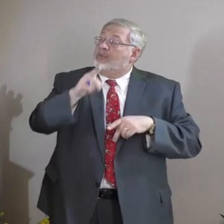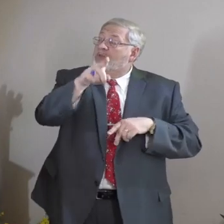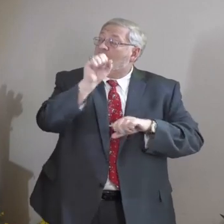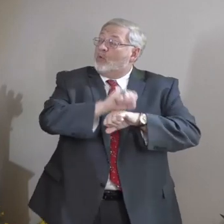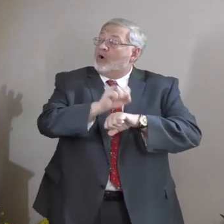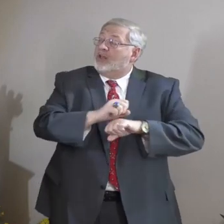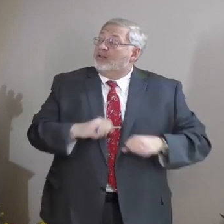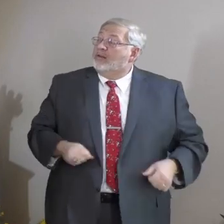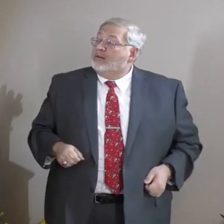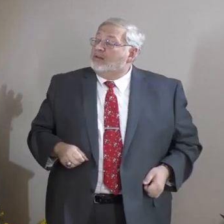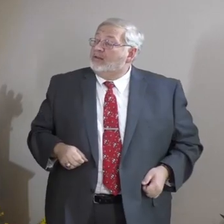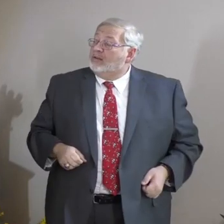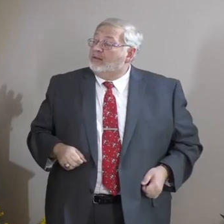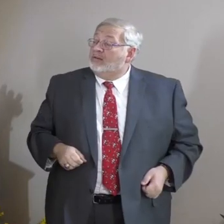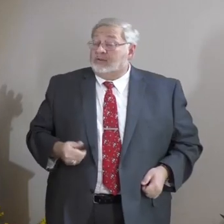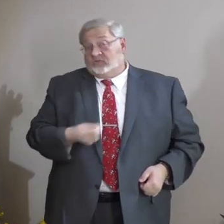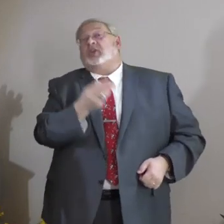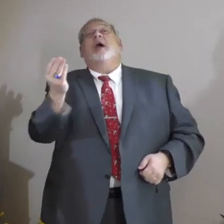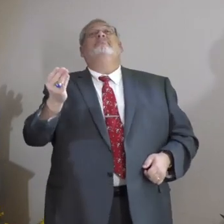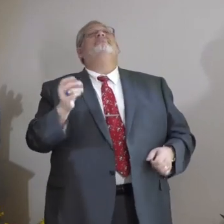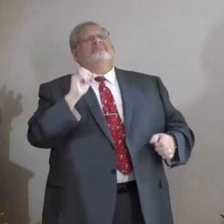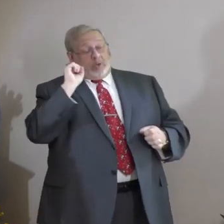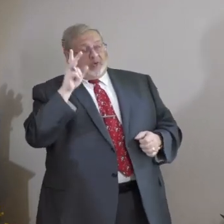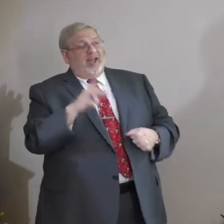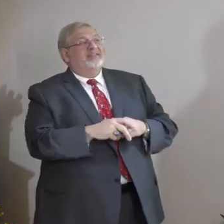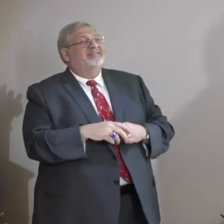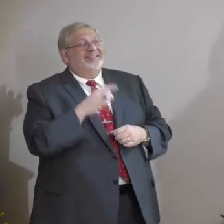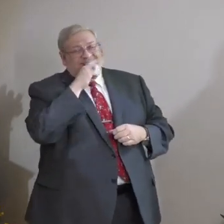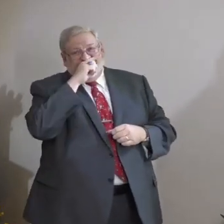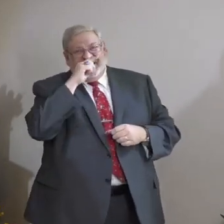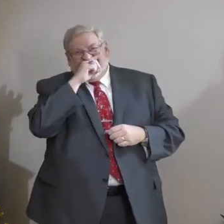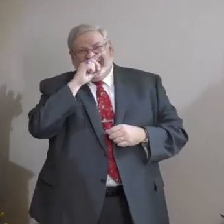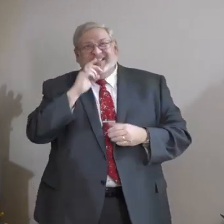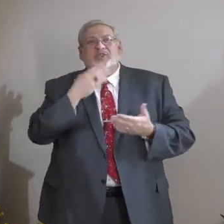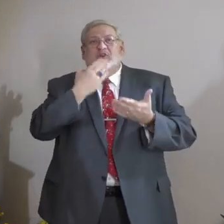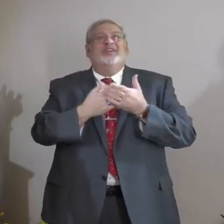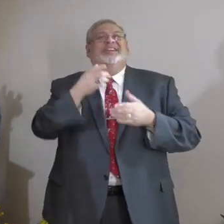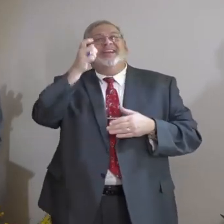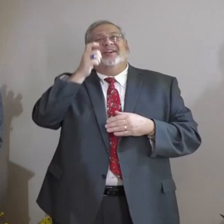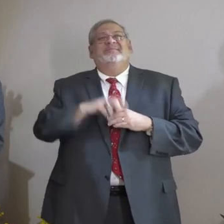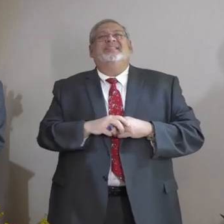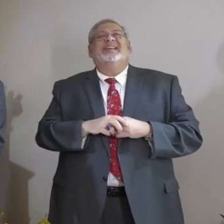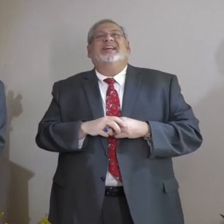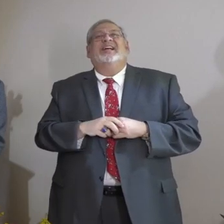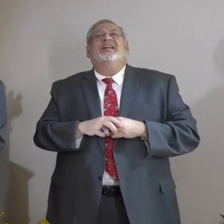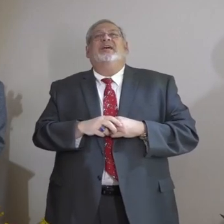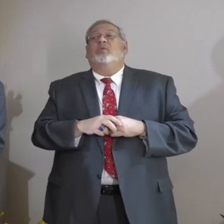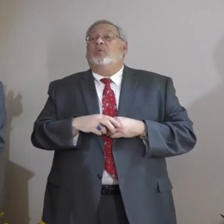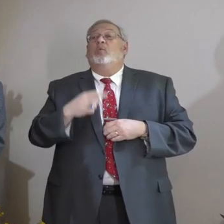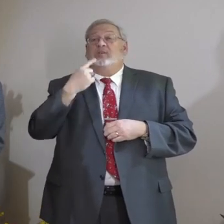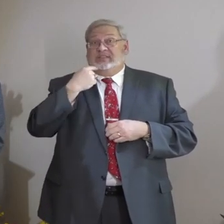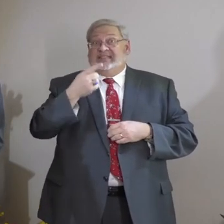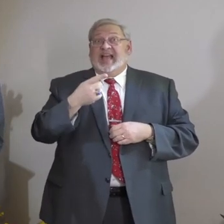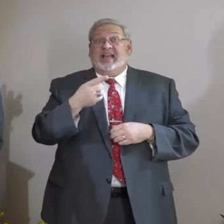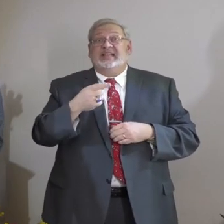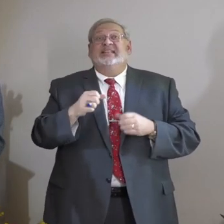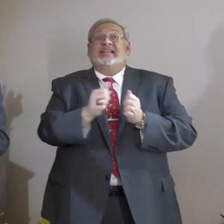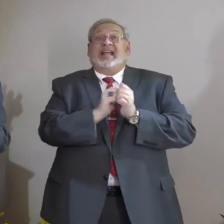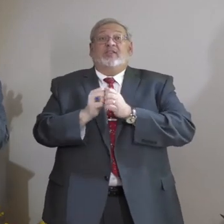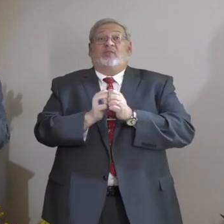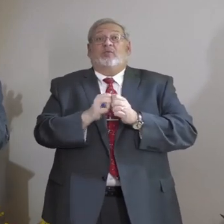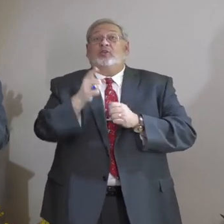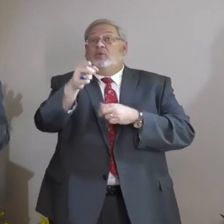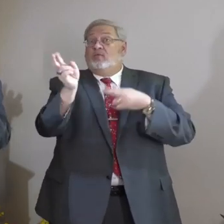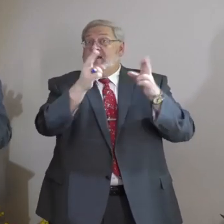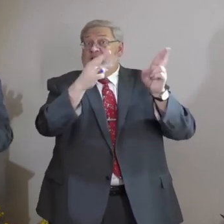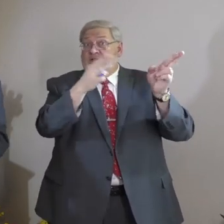on it? I bet some of them are. Okay, some of them are. That is good to hear. But let's go ahead and say it together. Are